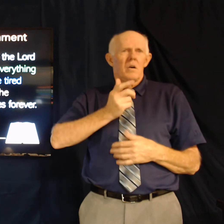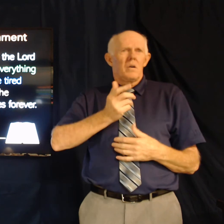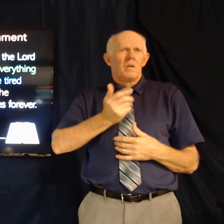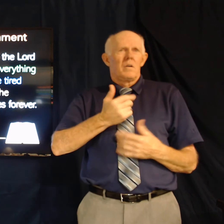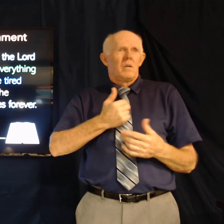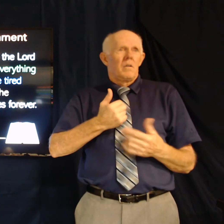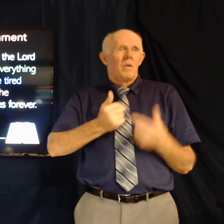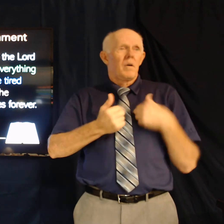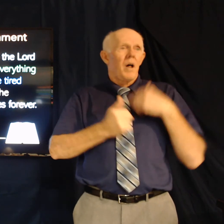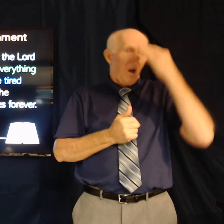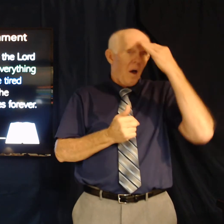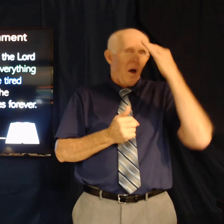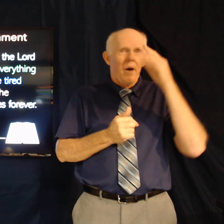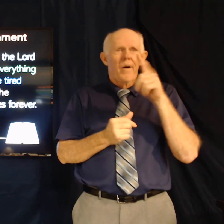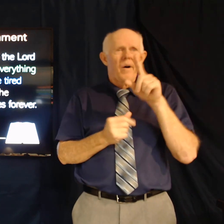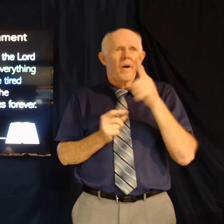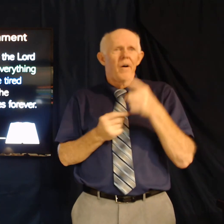their hearts and minds.